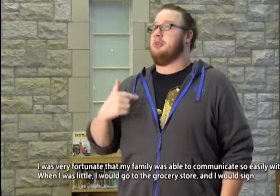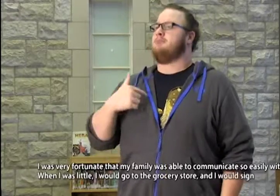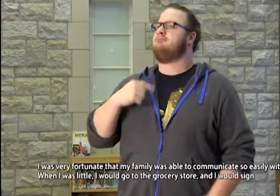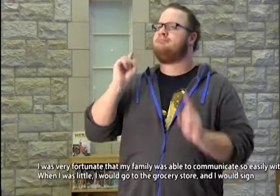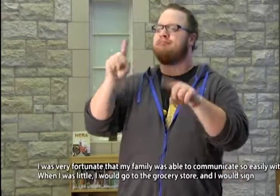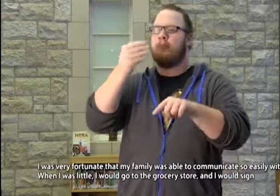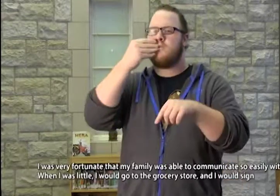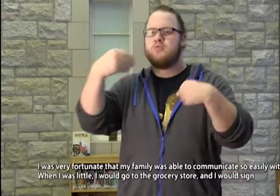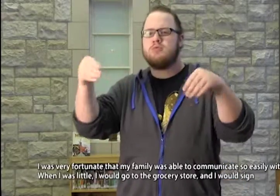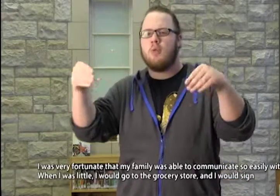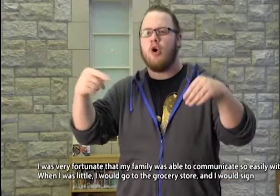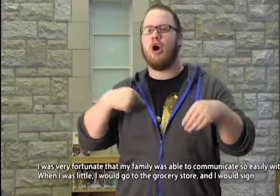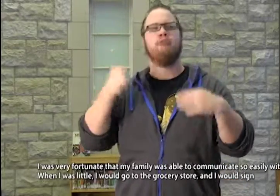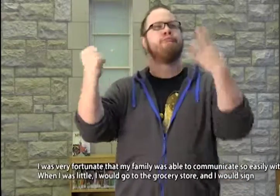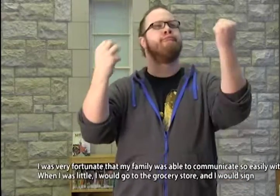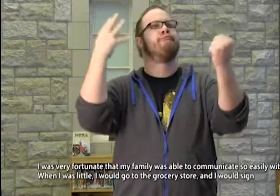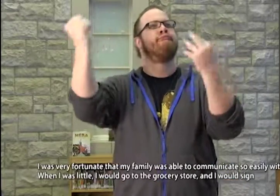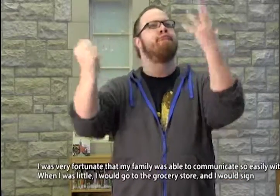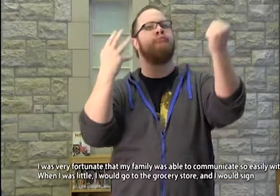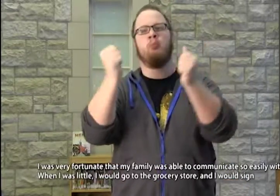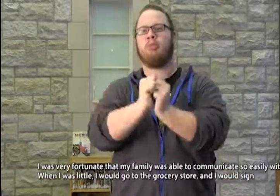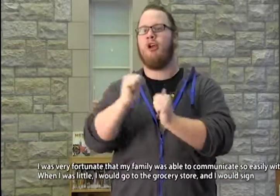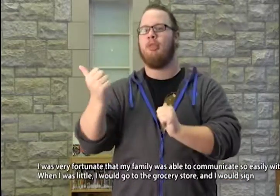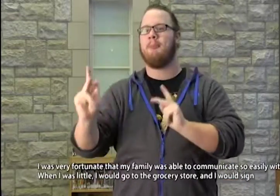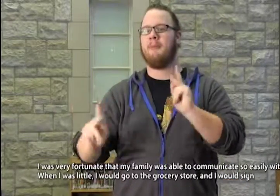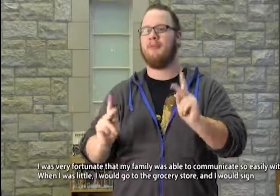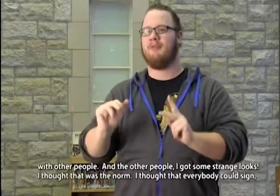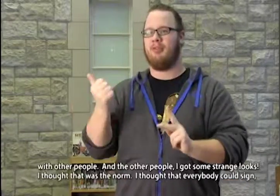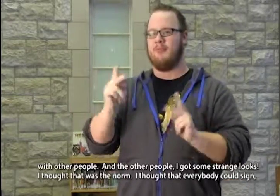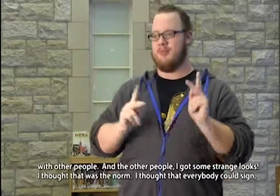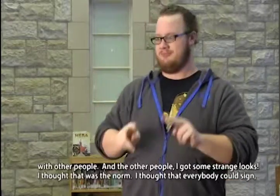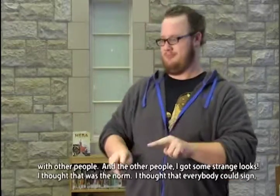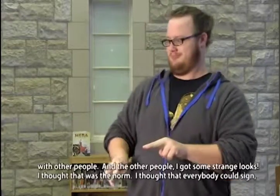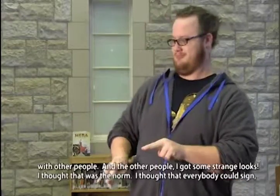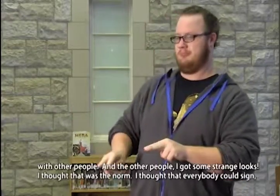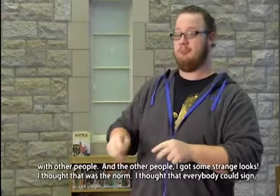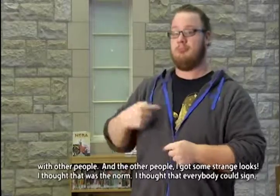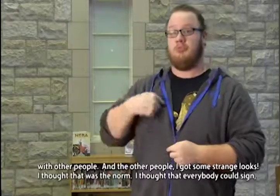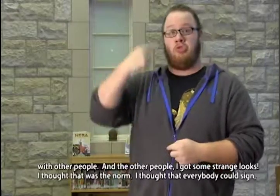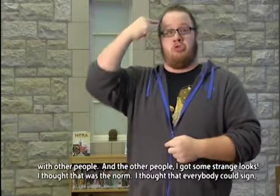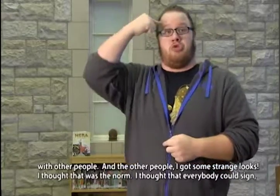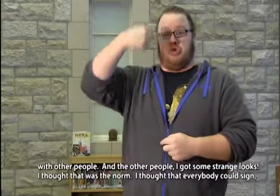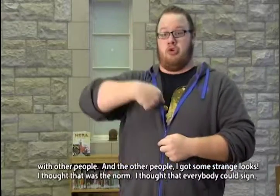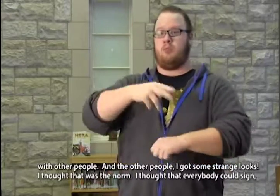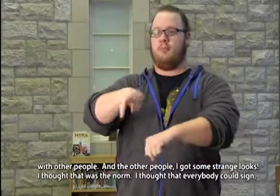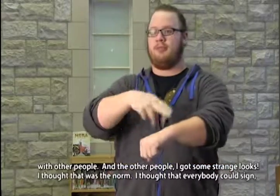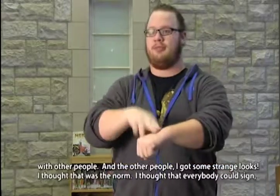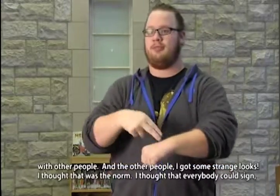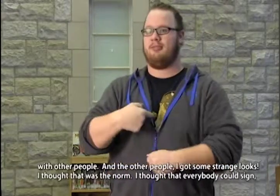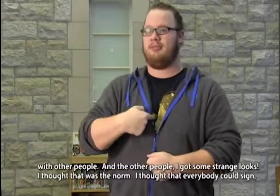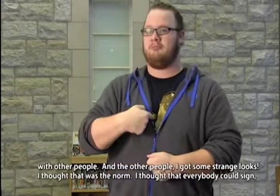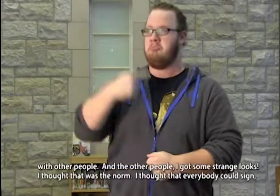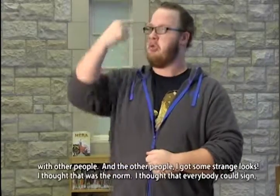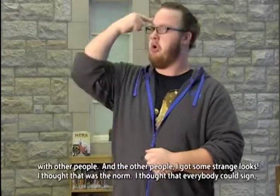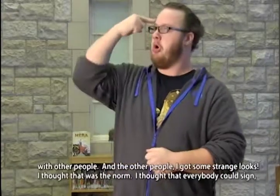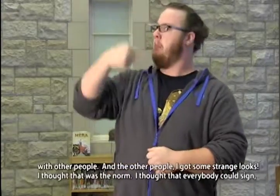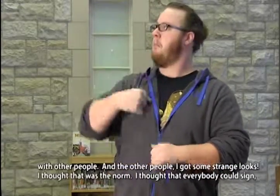little, I would go to the grocery store and I would sign with other people. And the other people, I got some strange looks. And I thought that